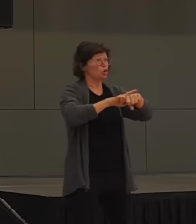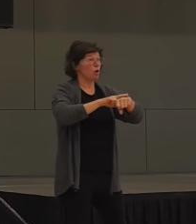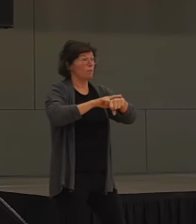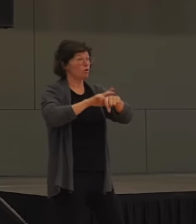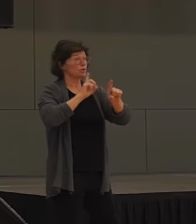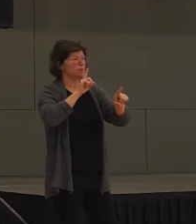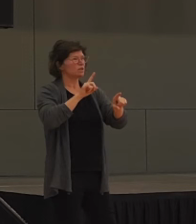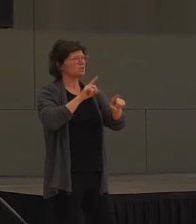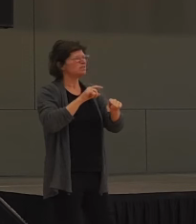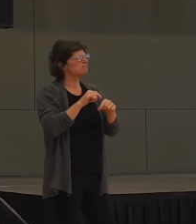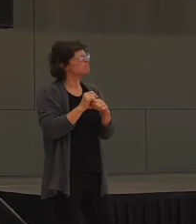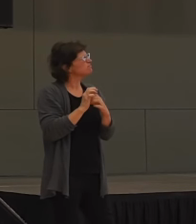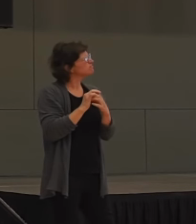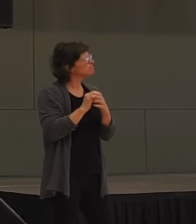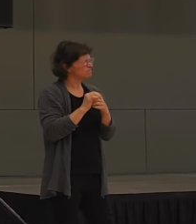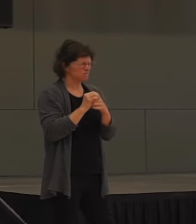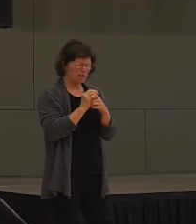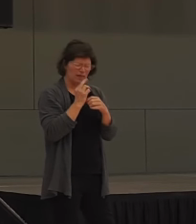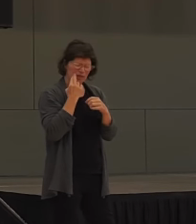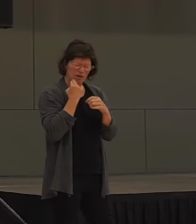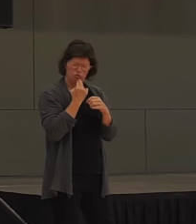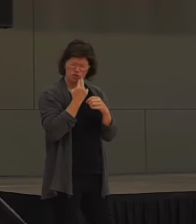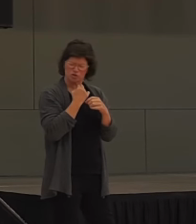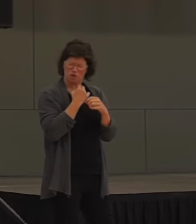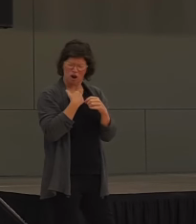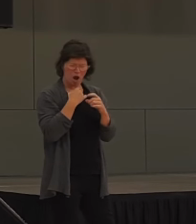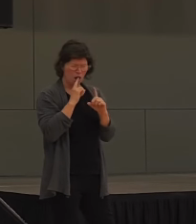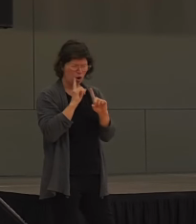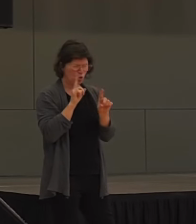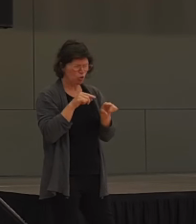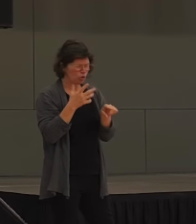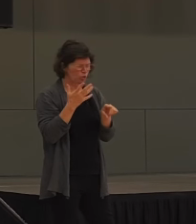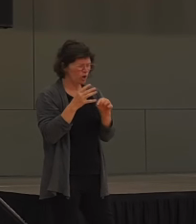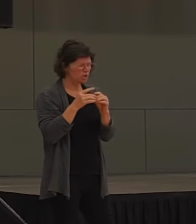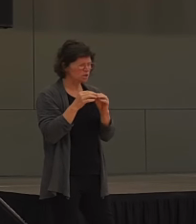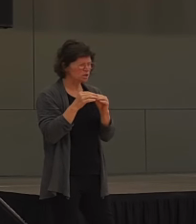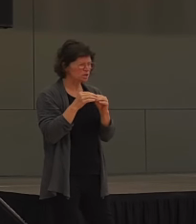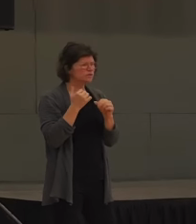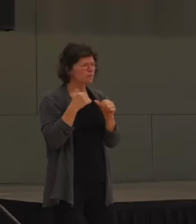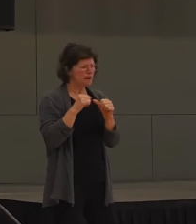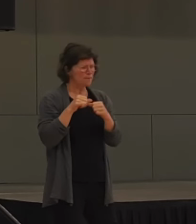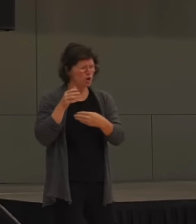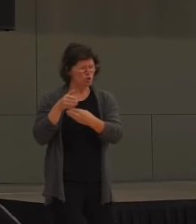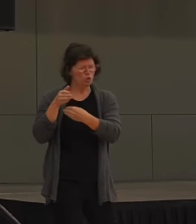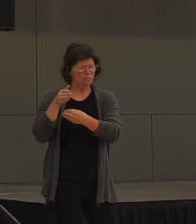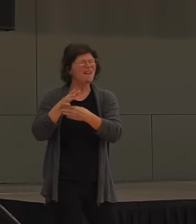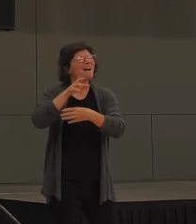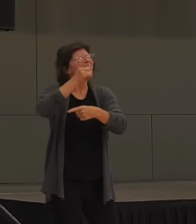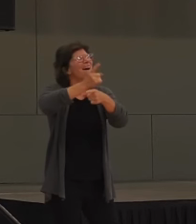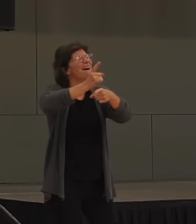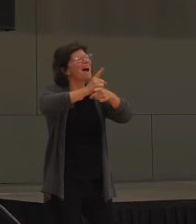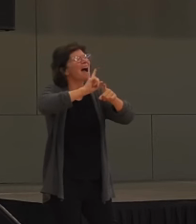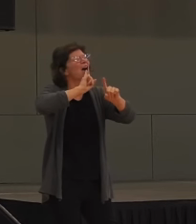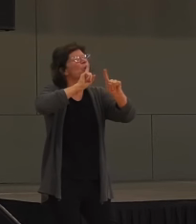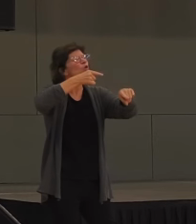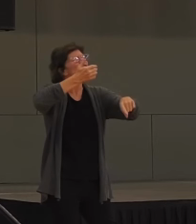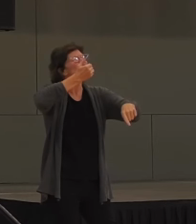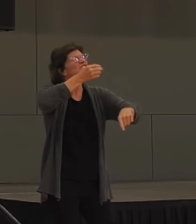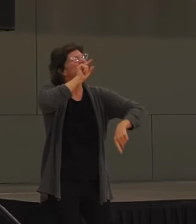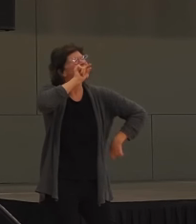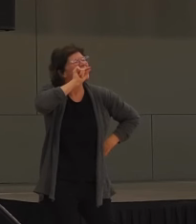is, "Gosh, what did I order? Boy, we were sitting near the window. Oh, I had the chicken. That's right, I had the